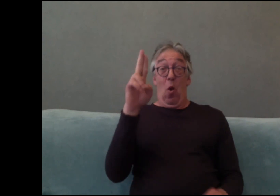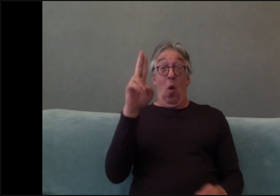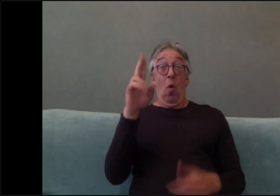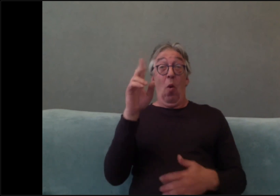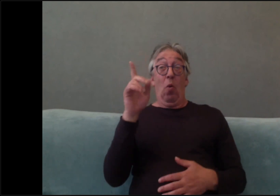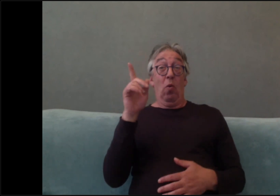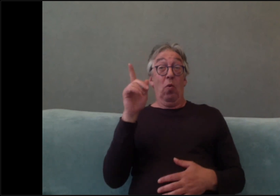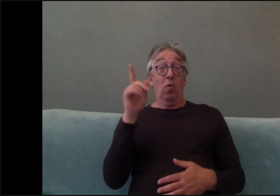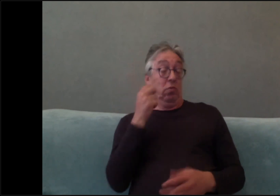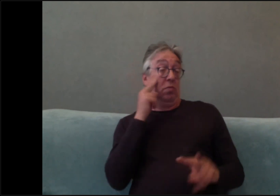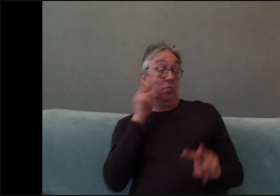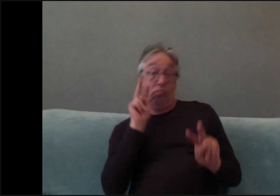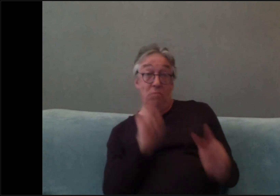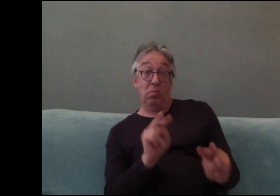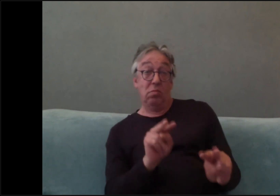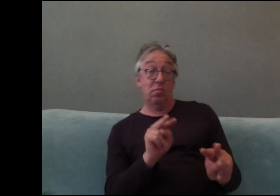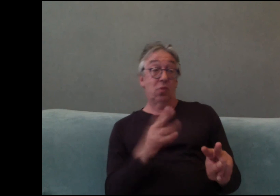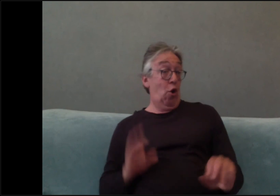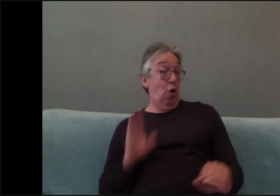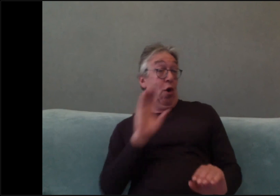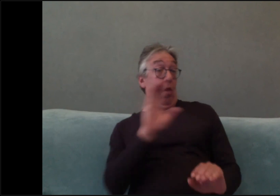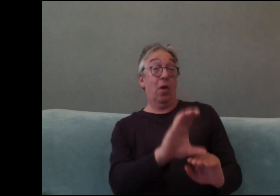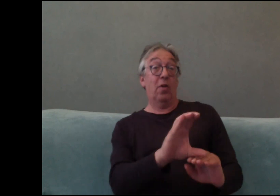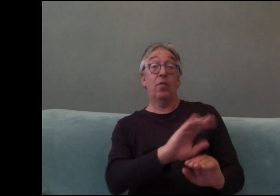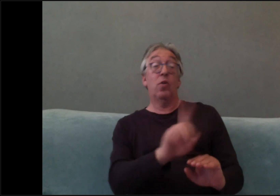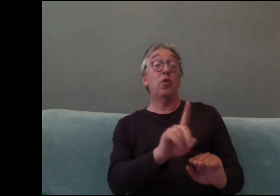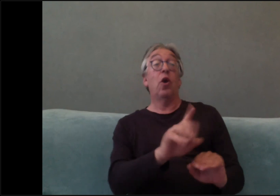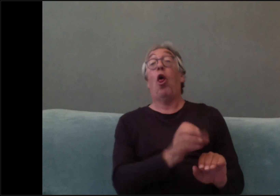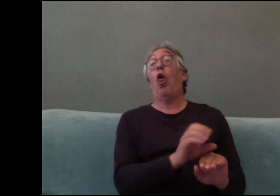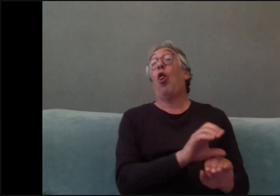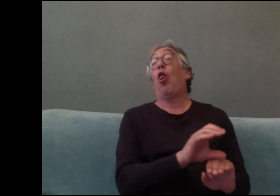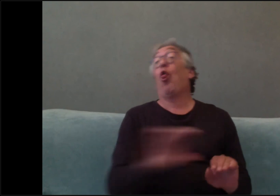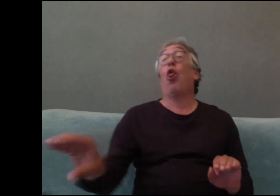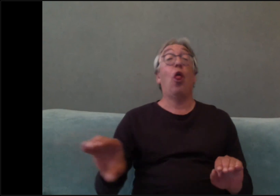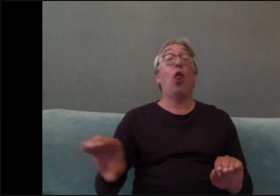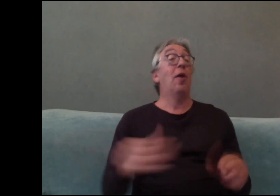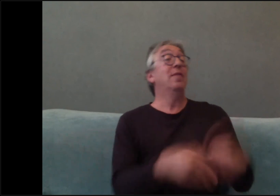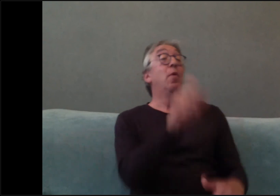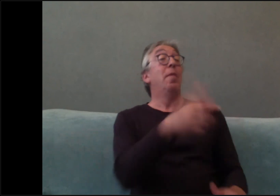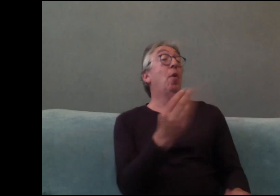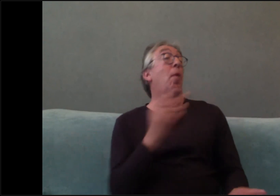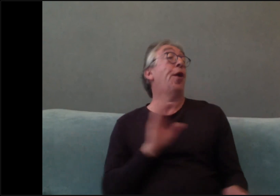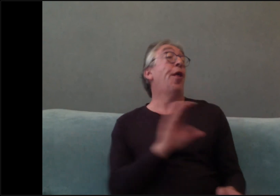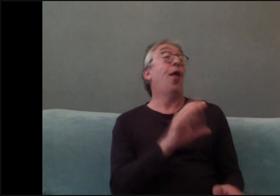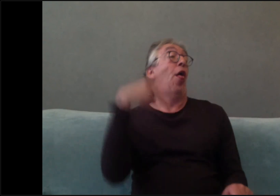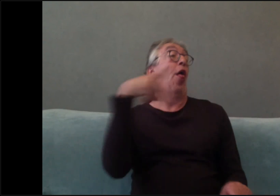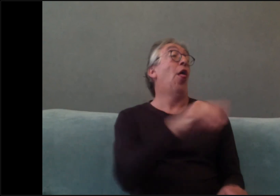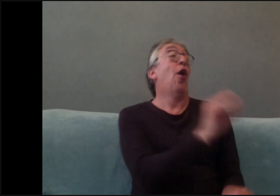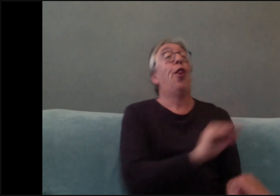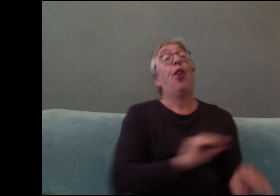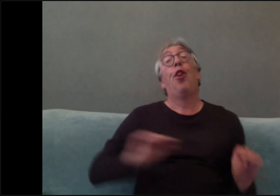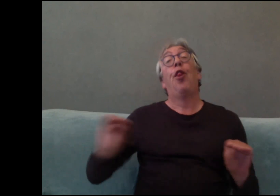from actions for persons with disabilities that might have been foreseen? Are there any such mechanisms in place?